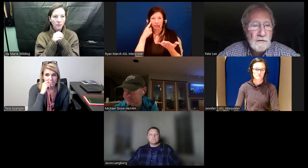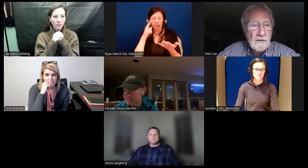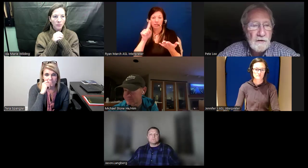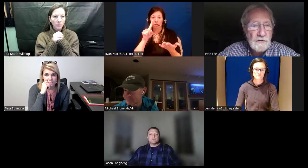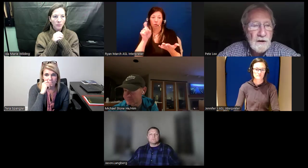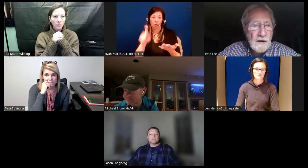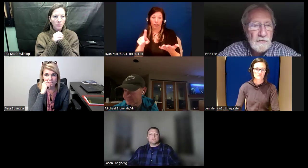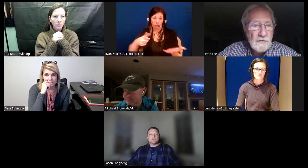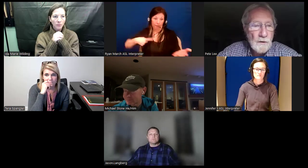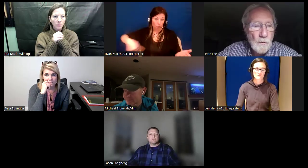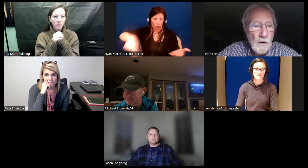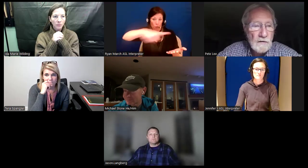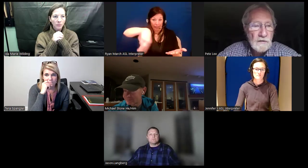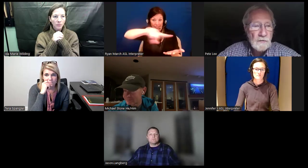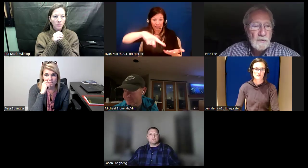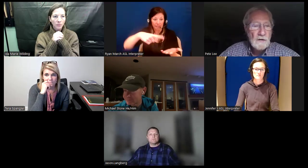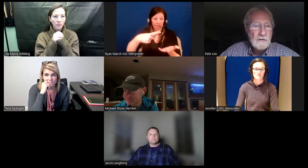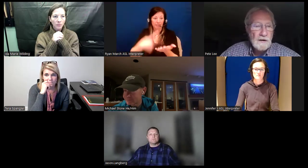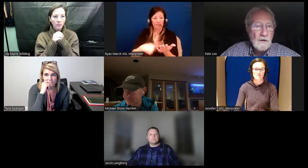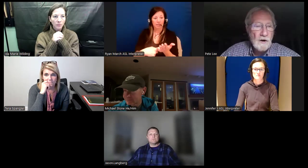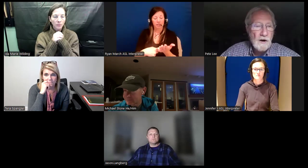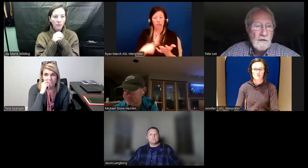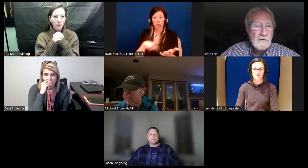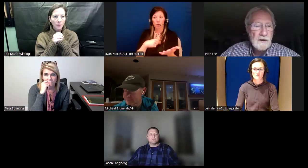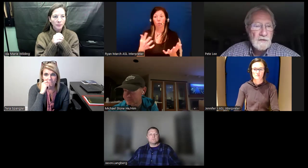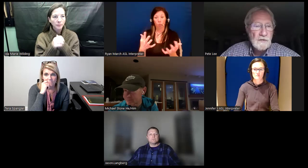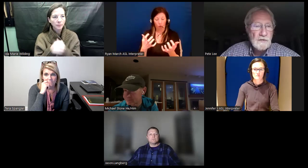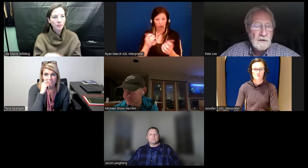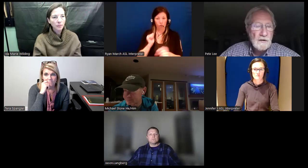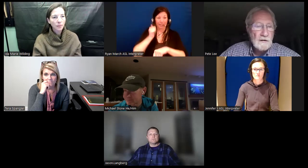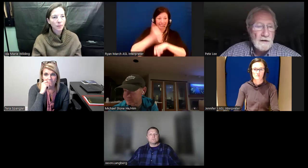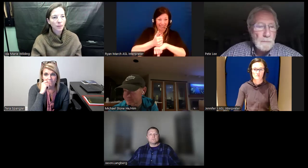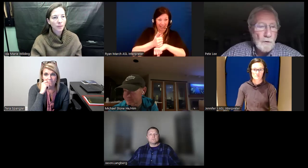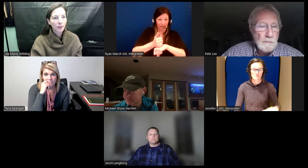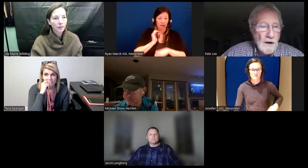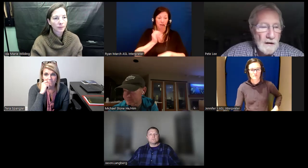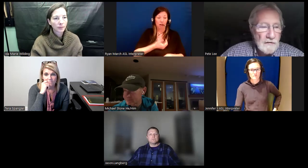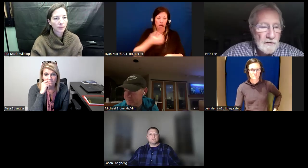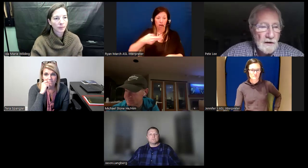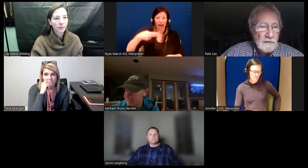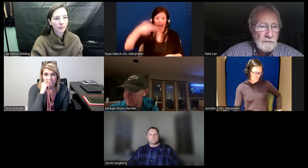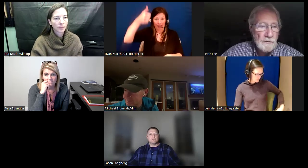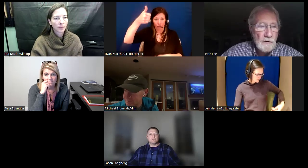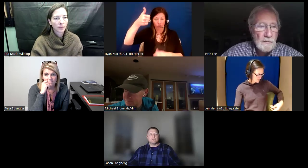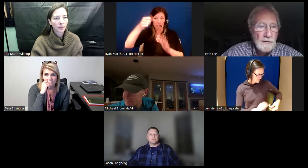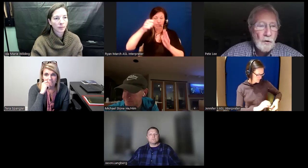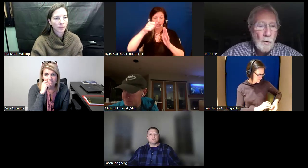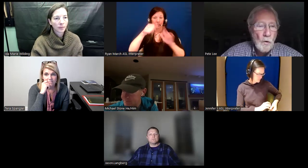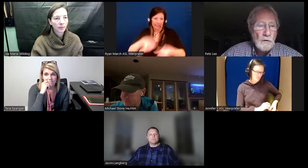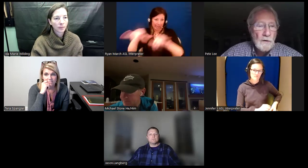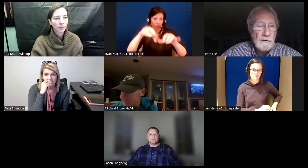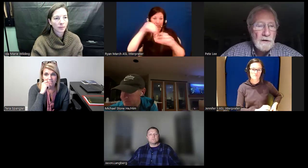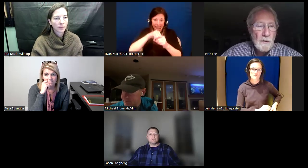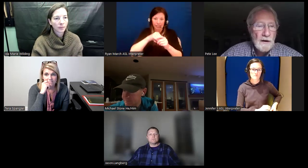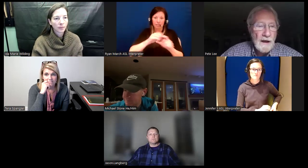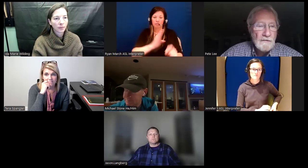want to discuss is, do we want to set our higher standards in board policy, as we've talked about, or